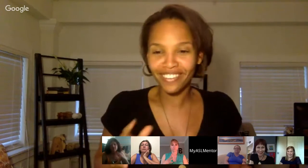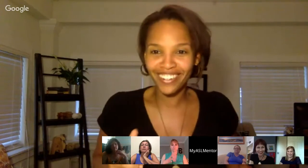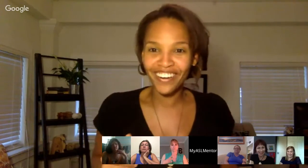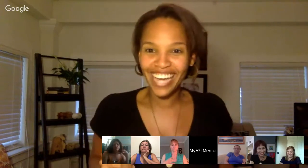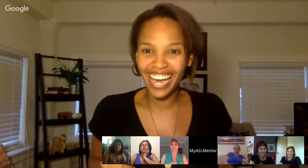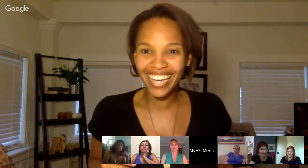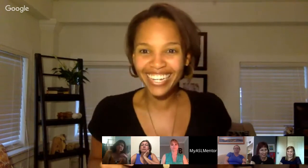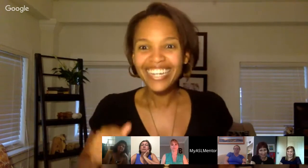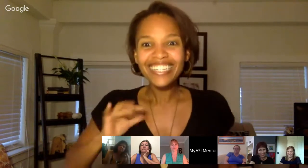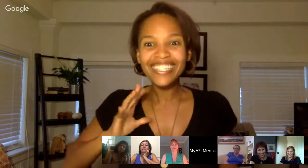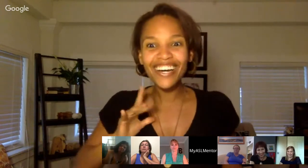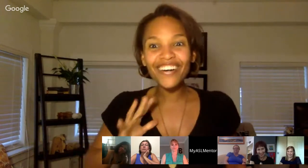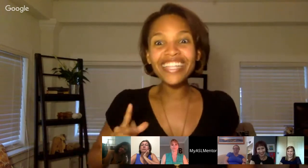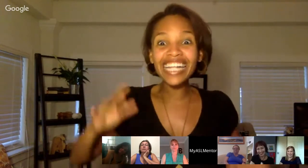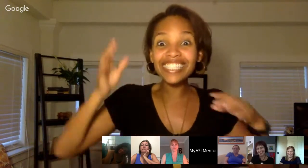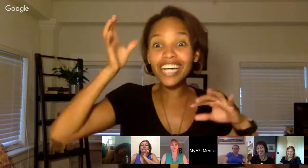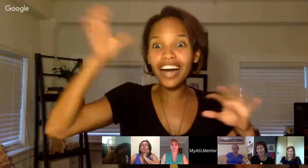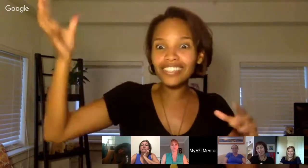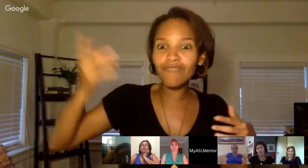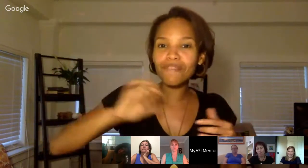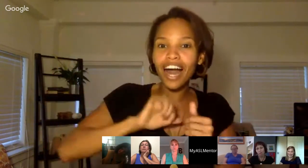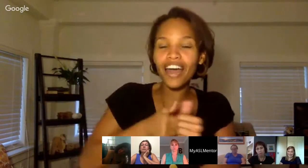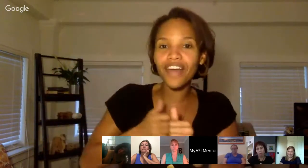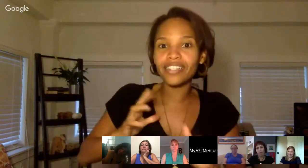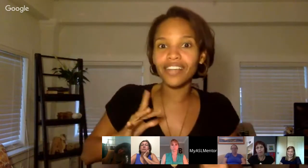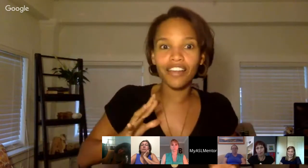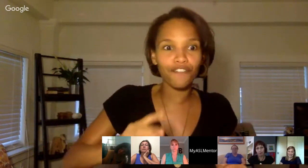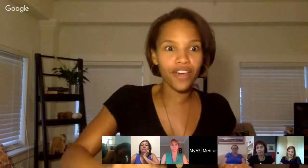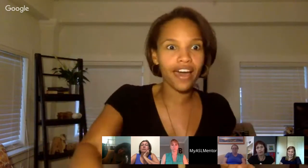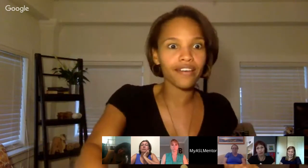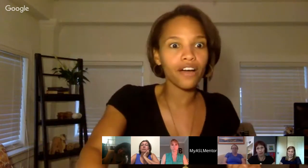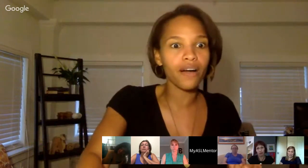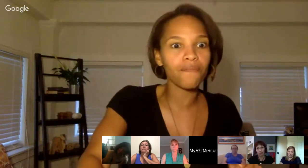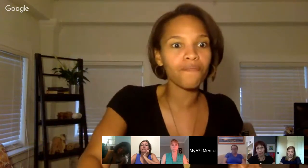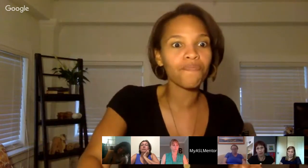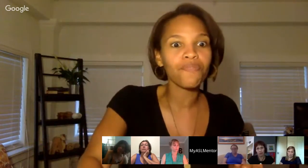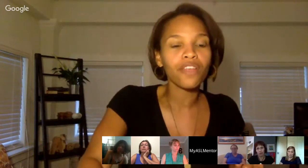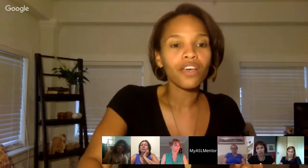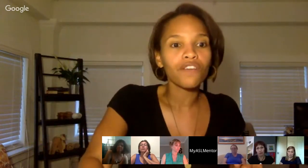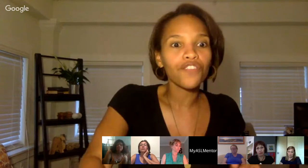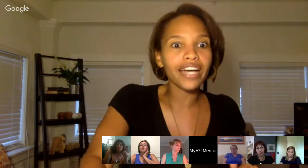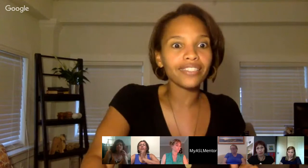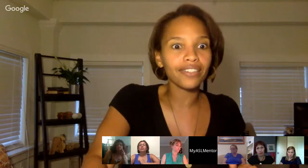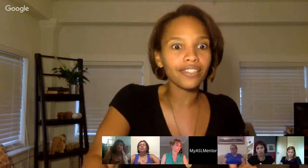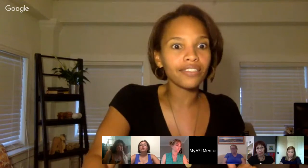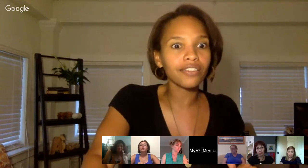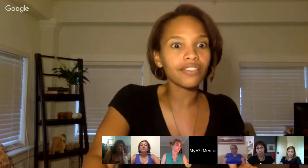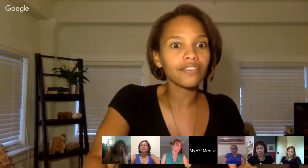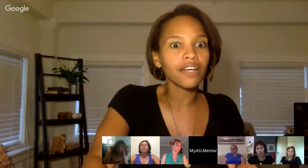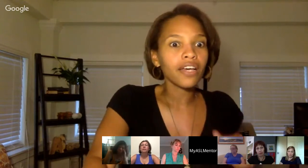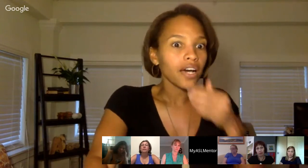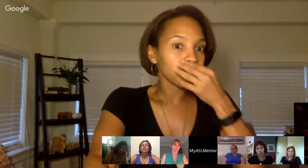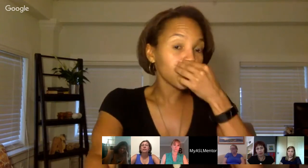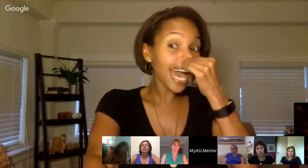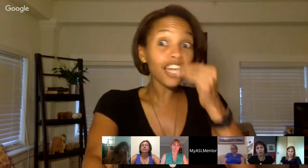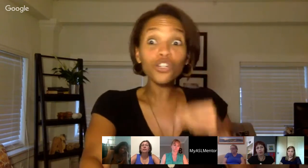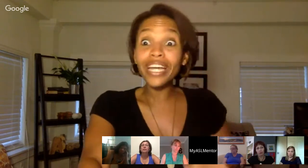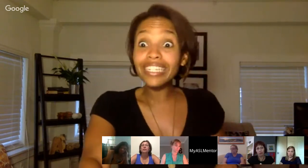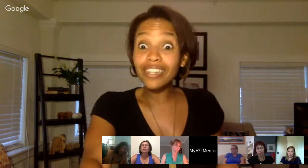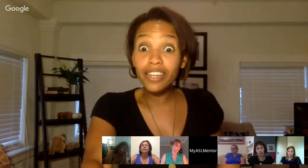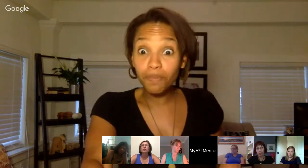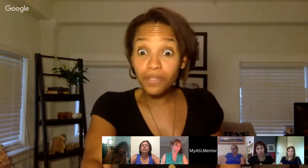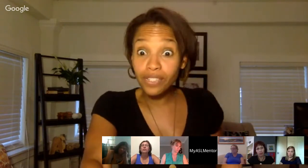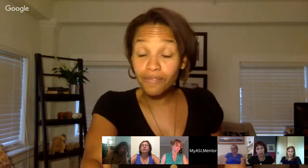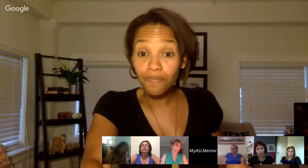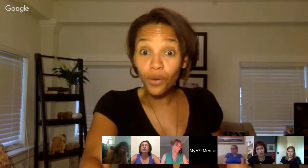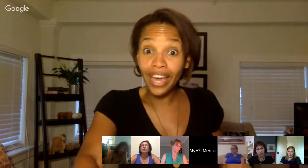great for them, okay? So that's the concept behind that sign for that sentence. She had